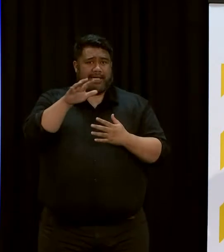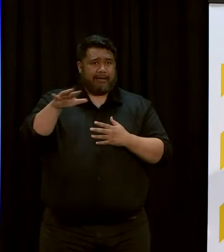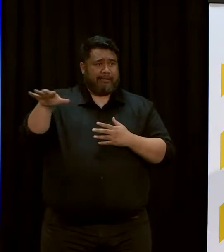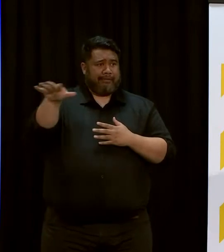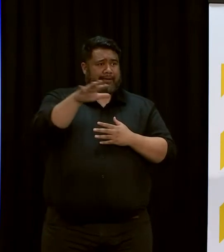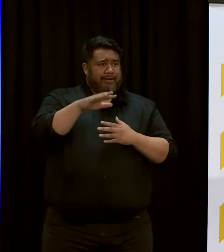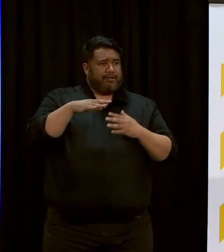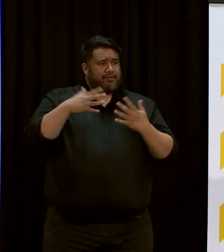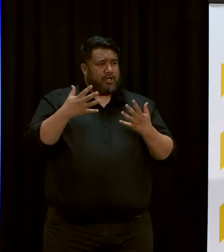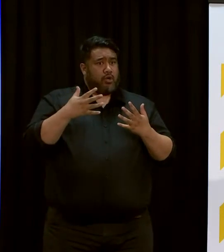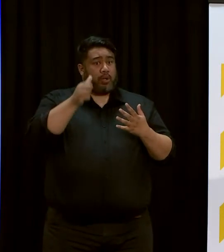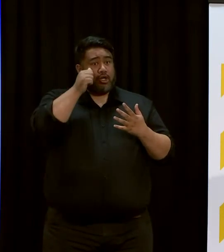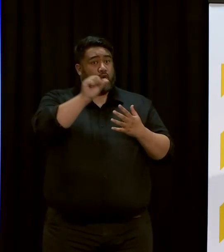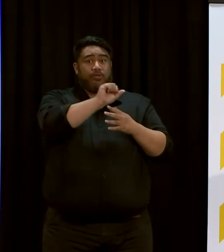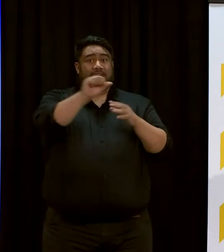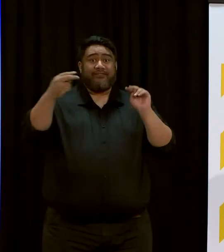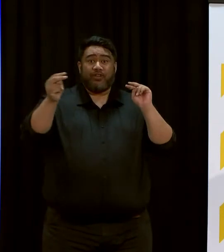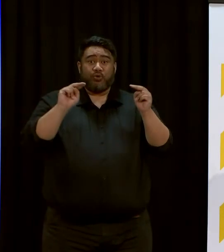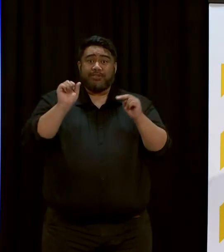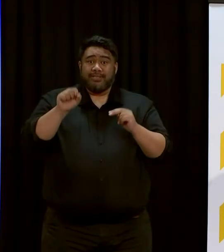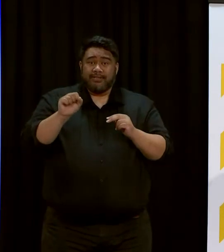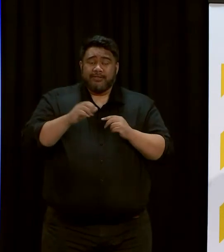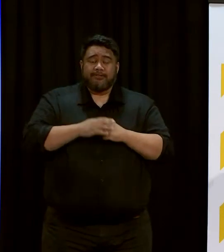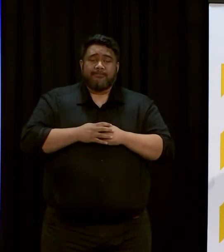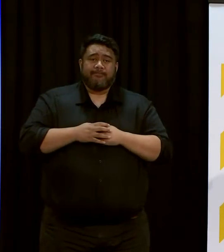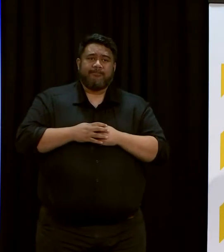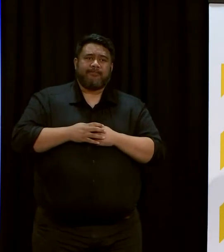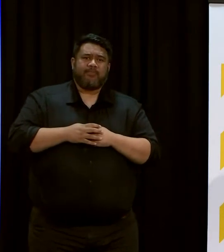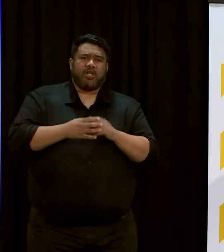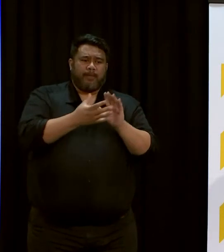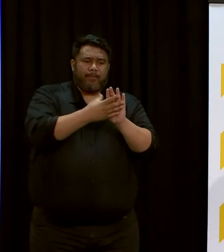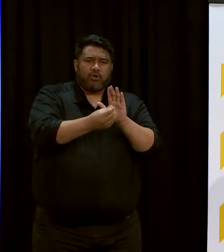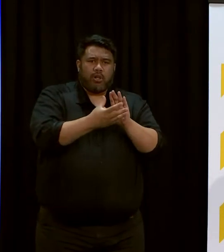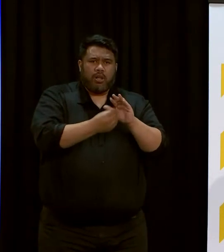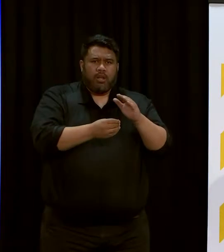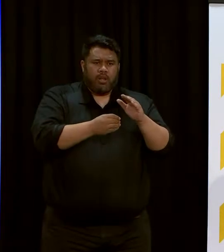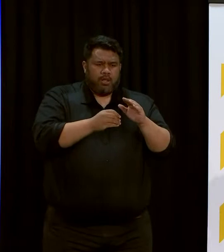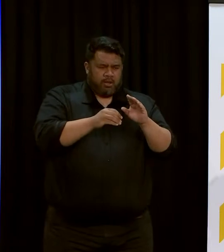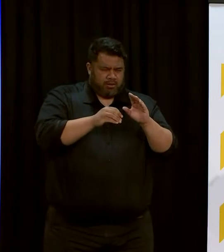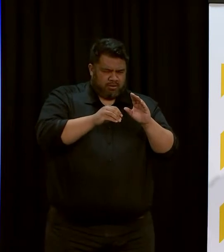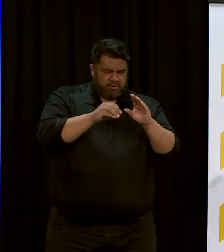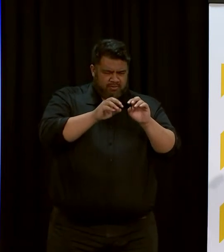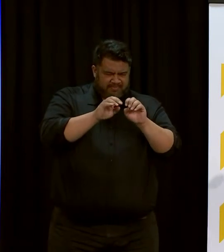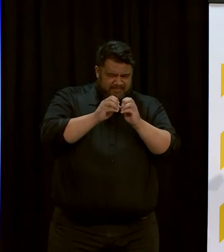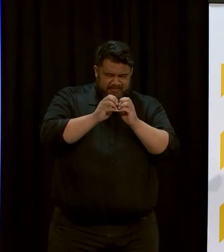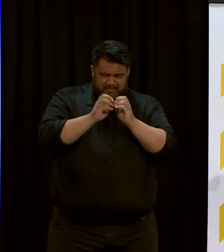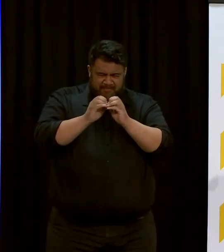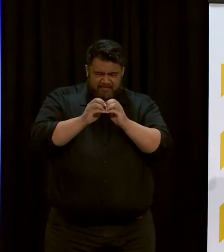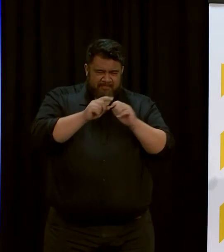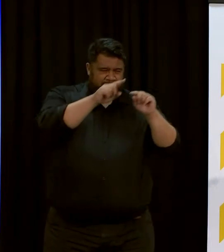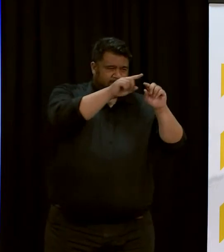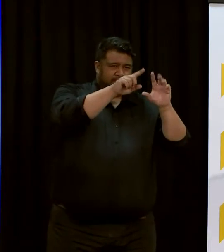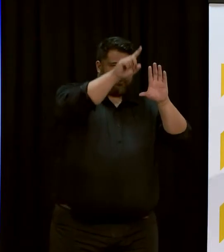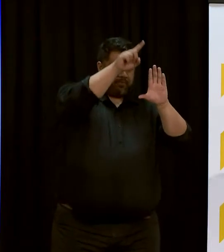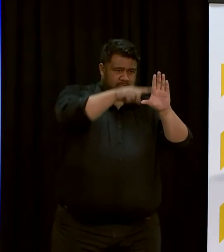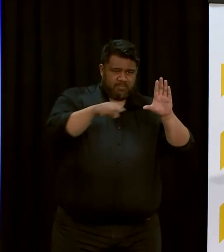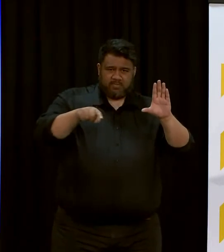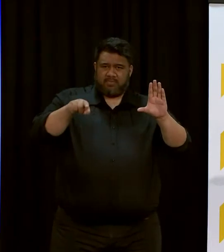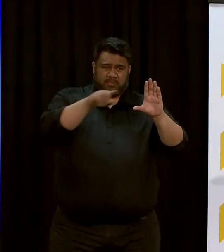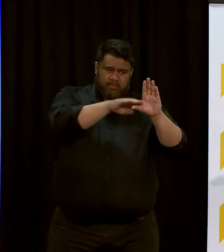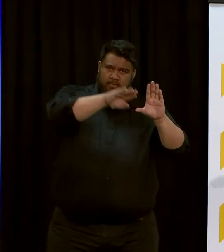So the views are well known. The modelling can model what the trajectory might be with the current number